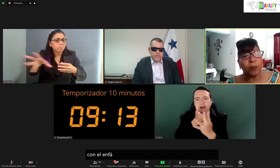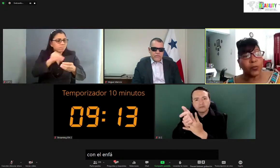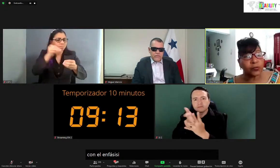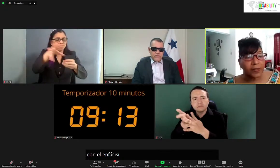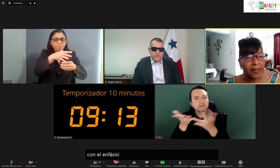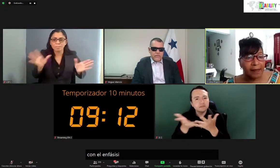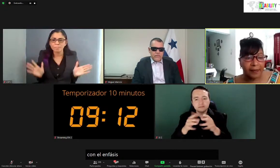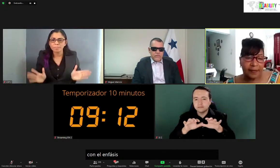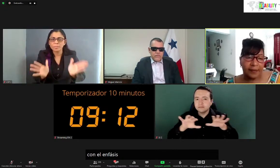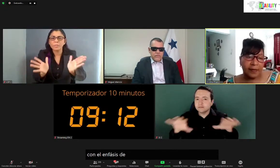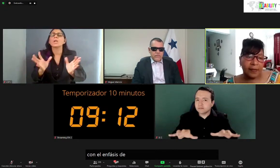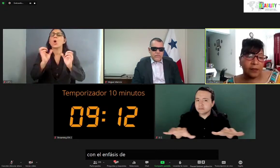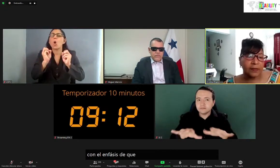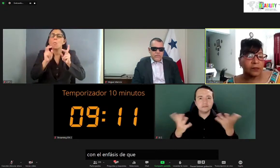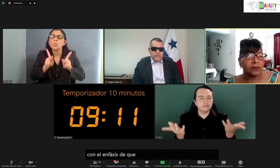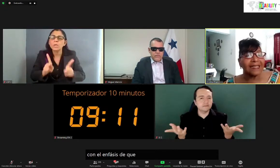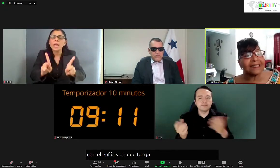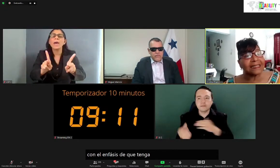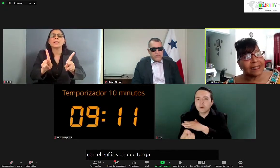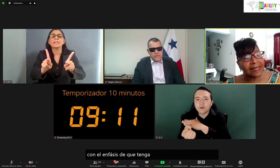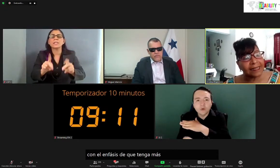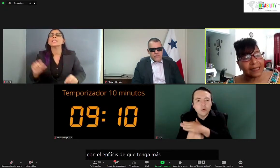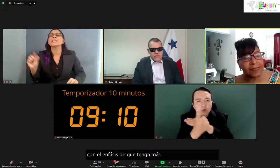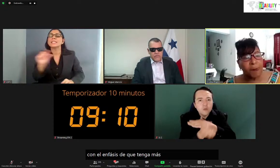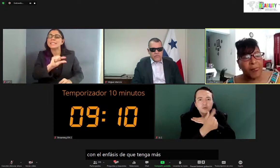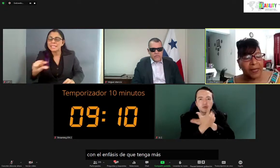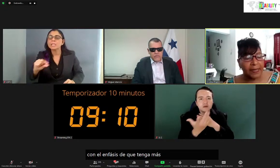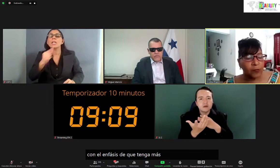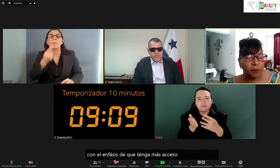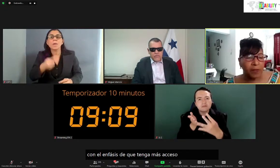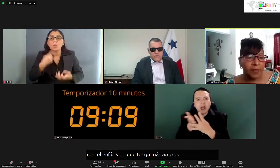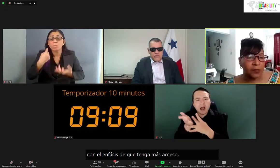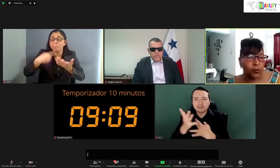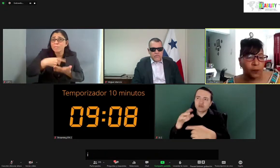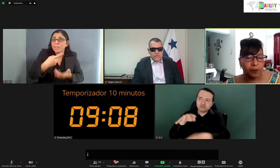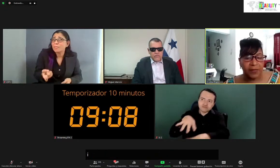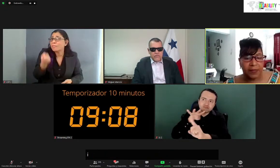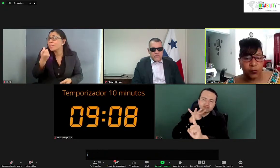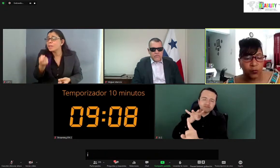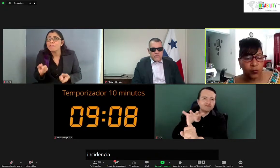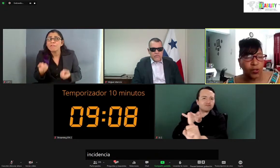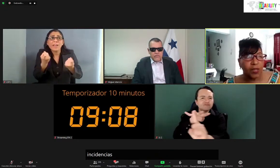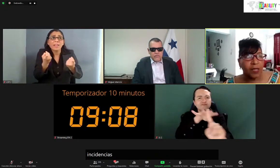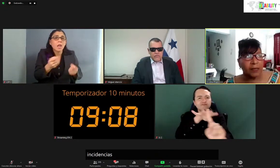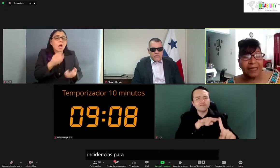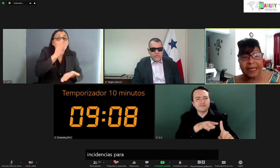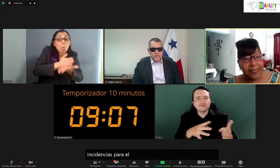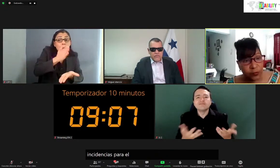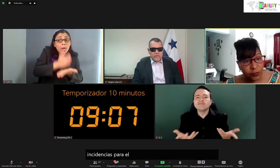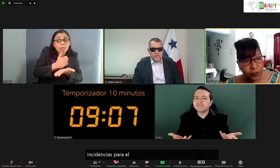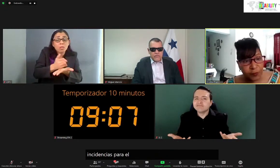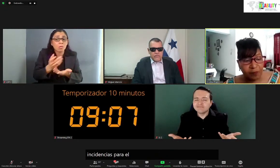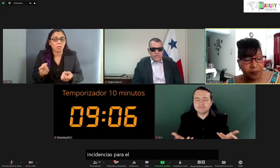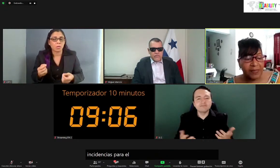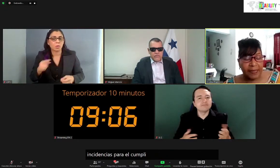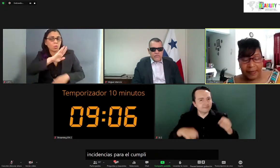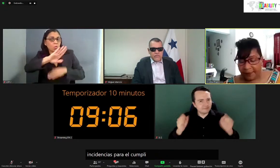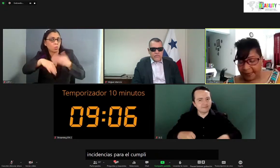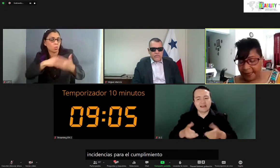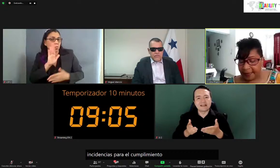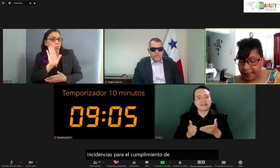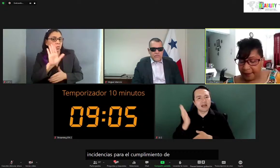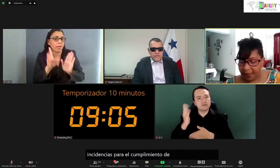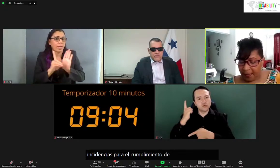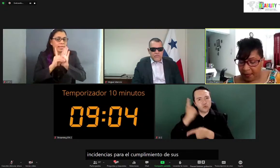the actions and incidences for the compliance of